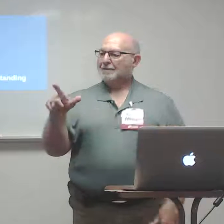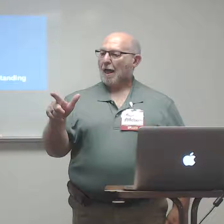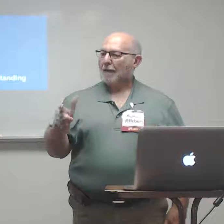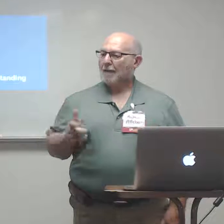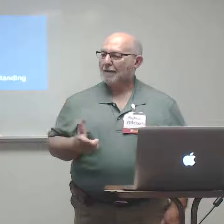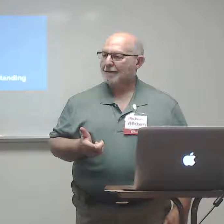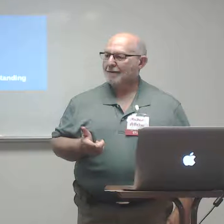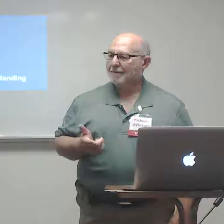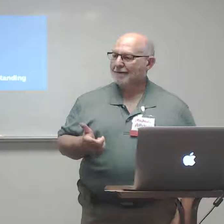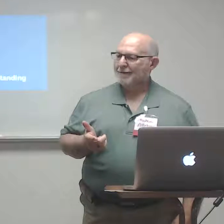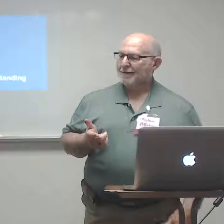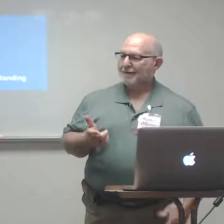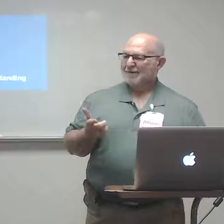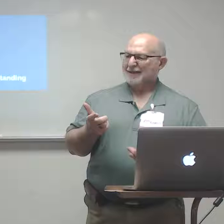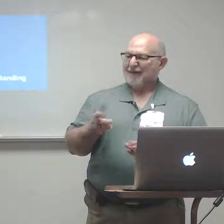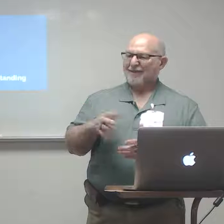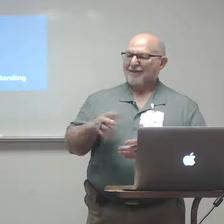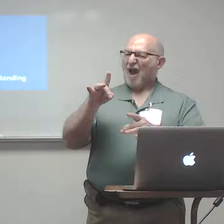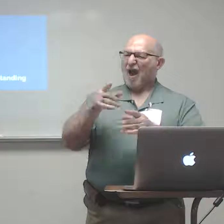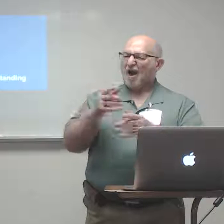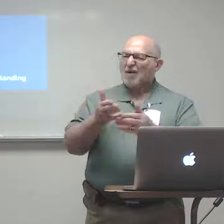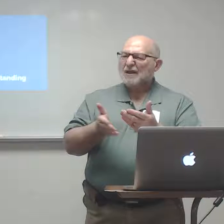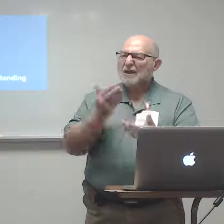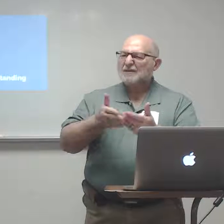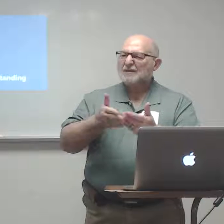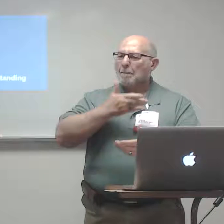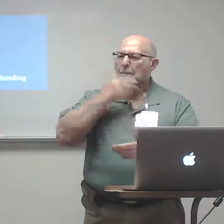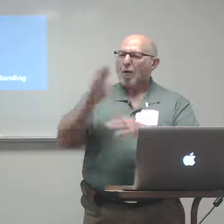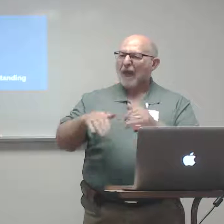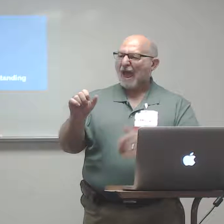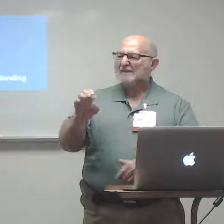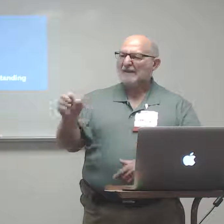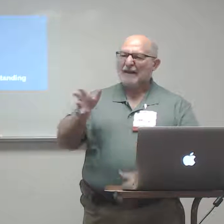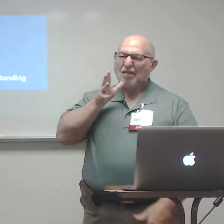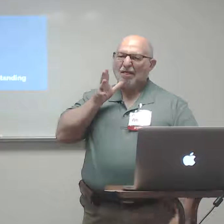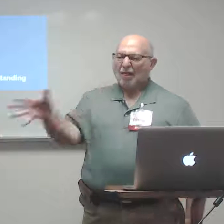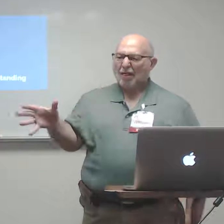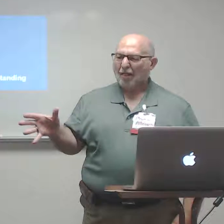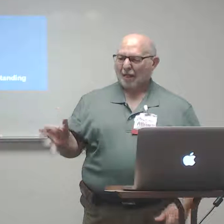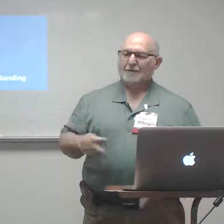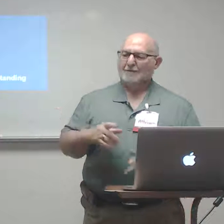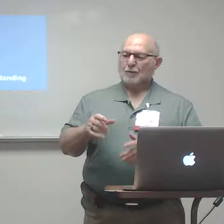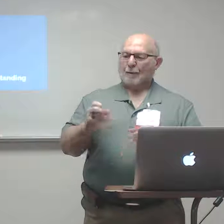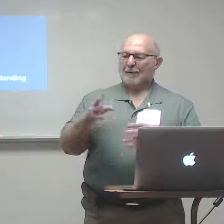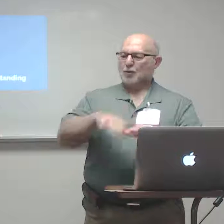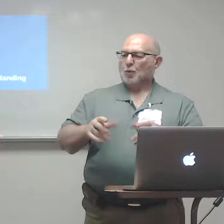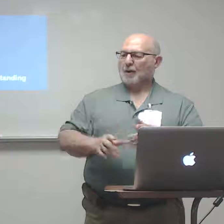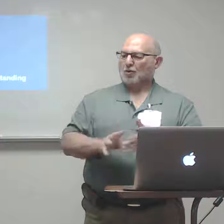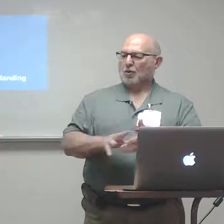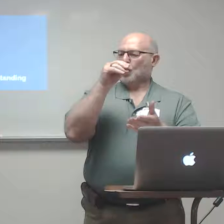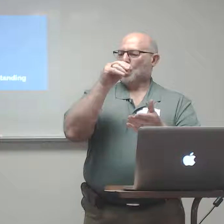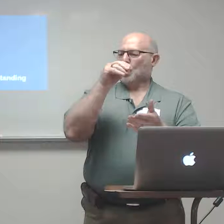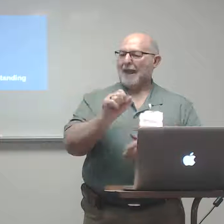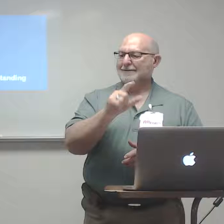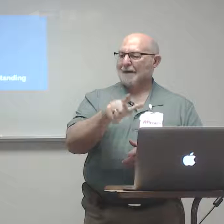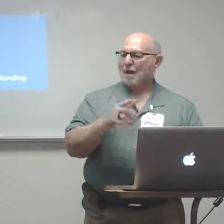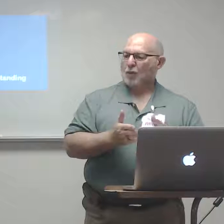AFL, they find out easy, better than SE. Like why many children learn AFL